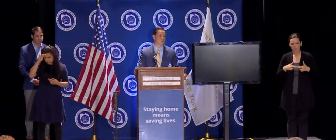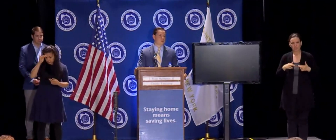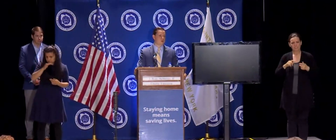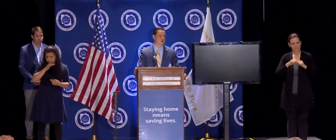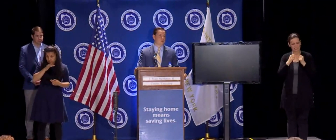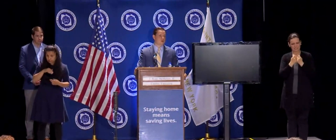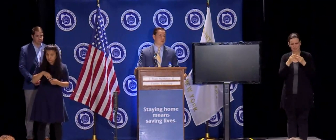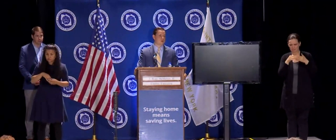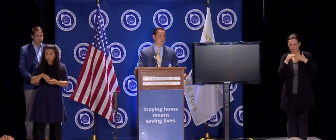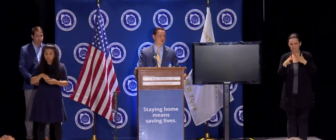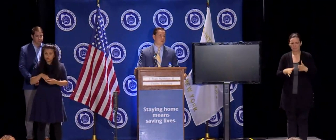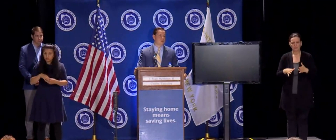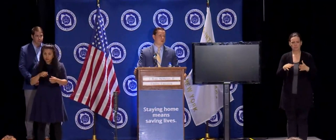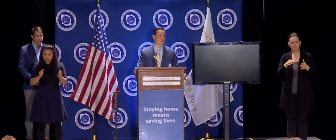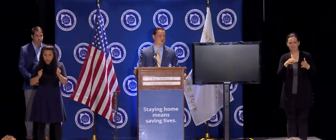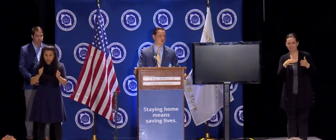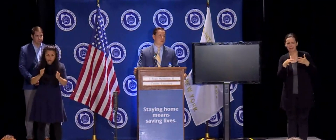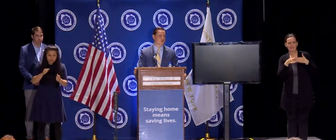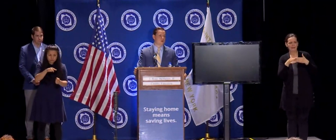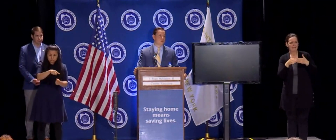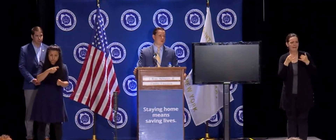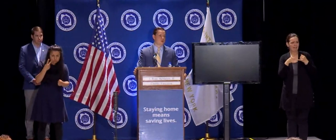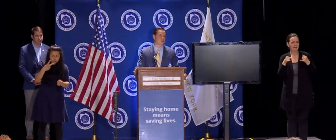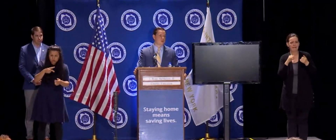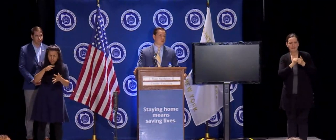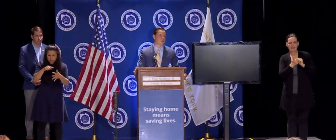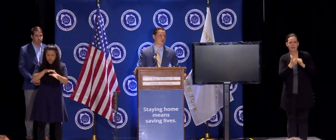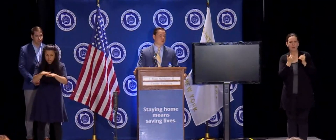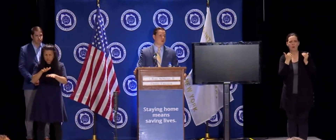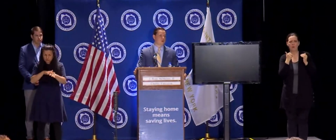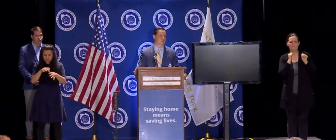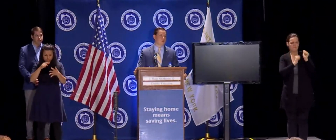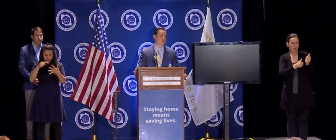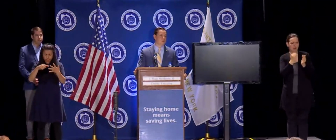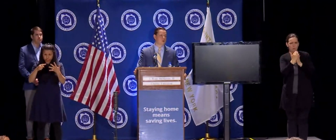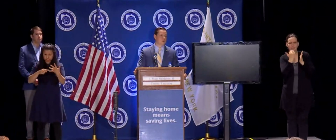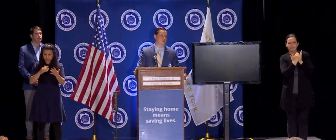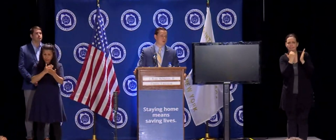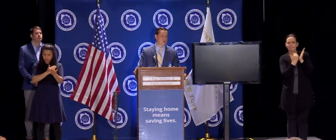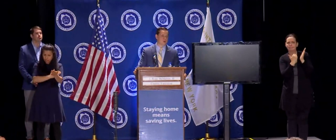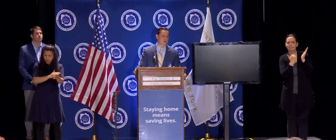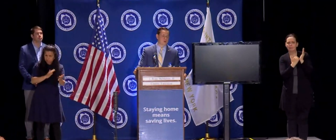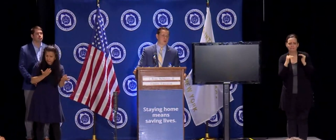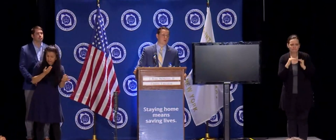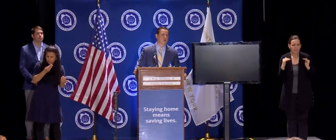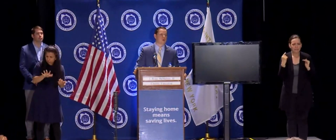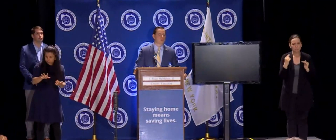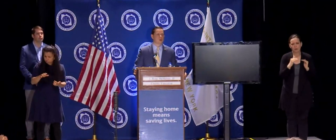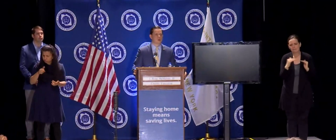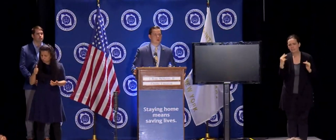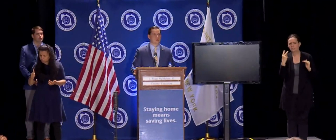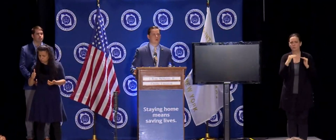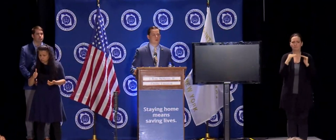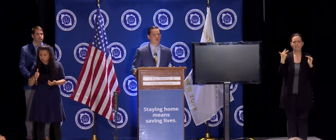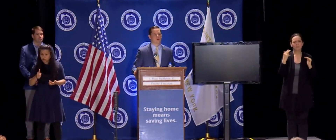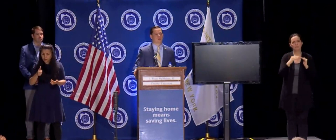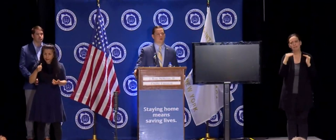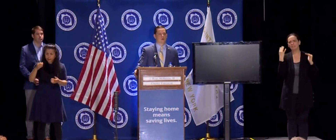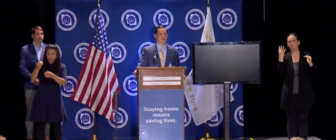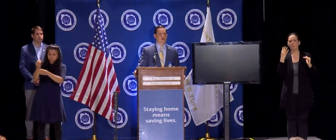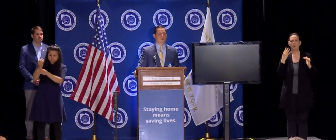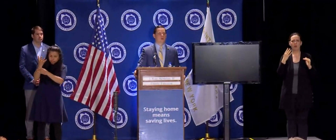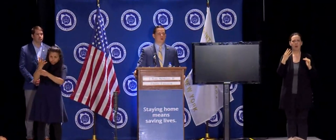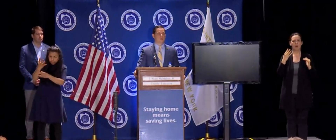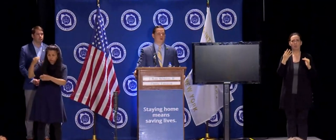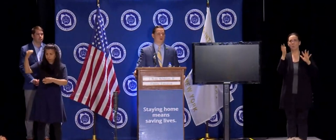to guide the area counties to phase 2, 3, and 4 while also battling, you know, the warmer weather? These are events where people will gather.